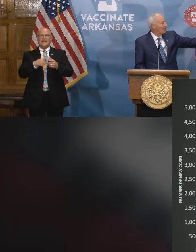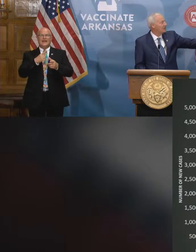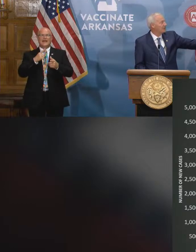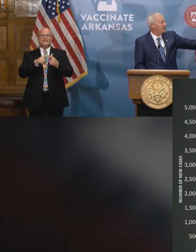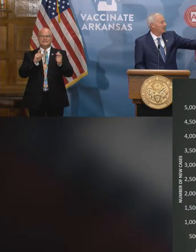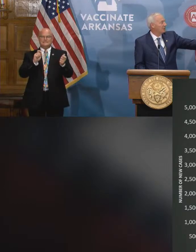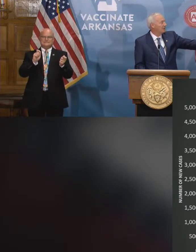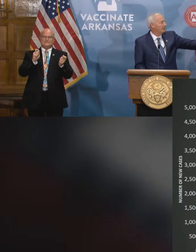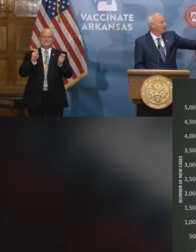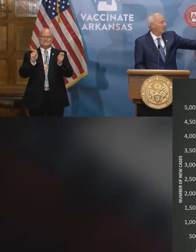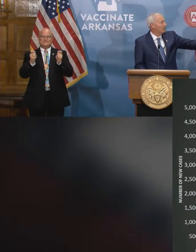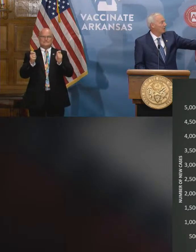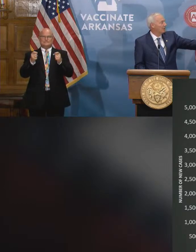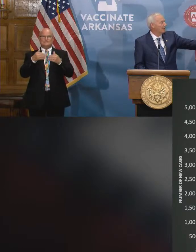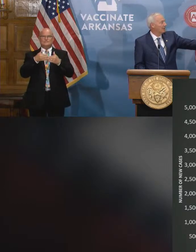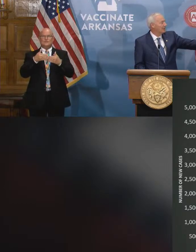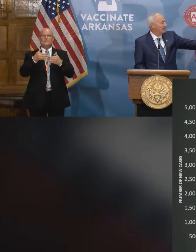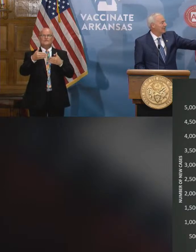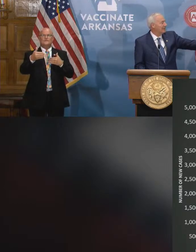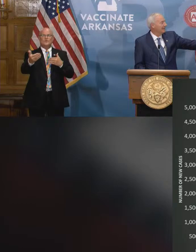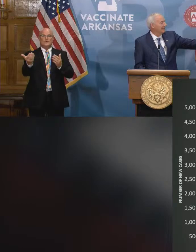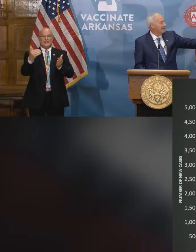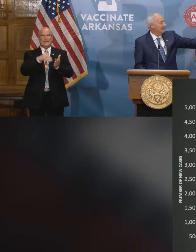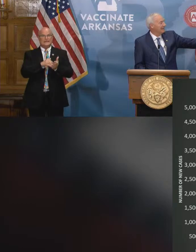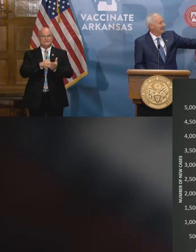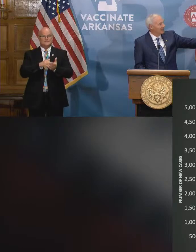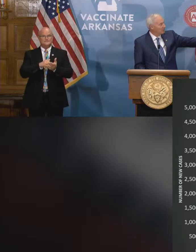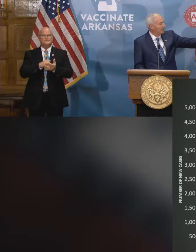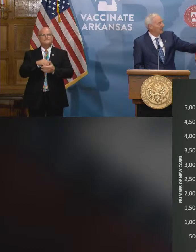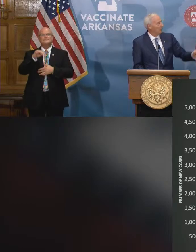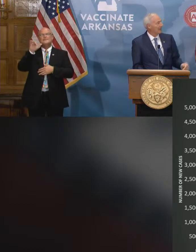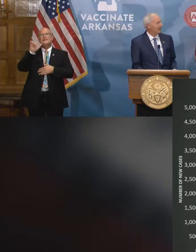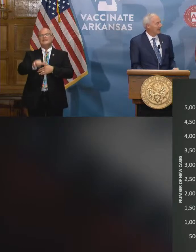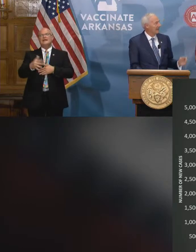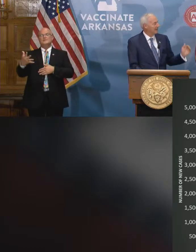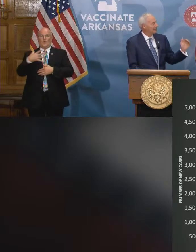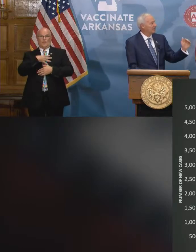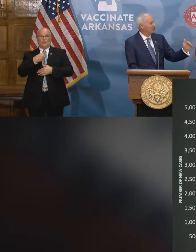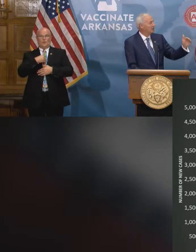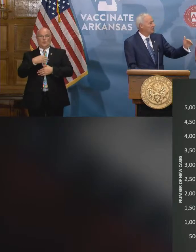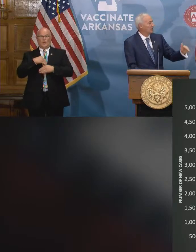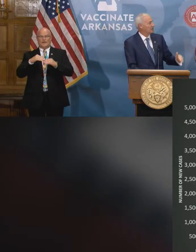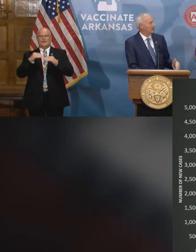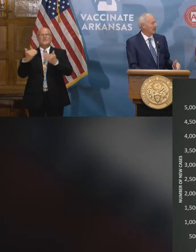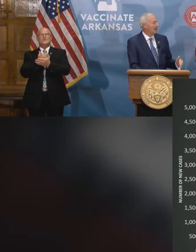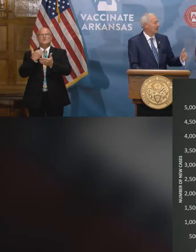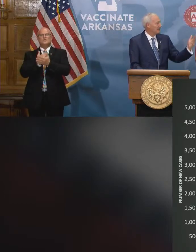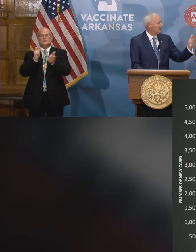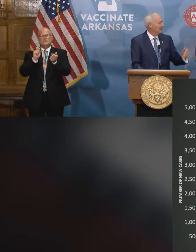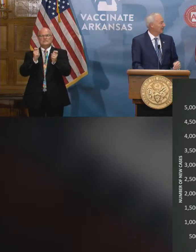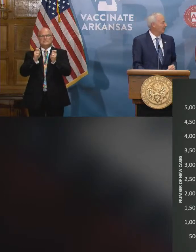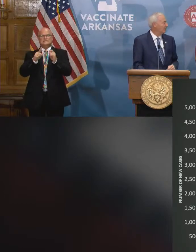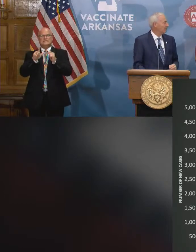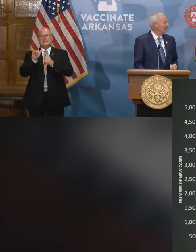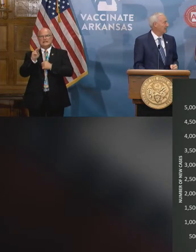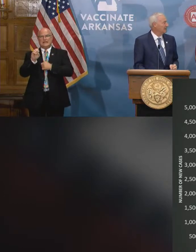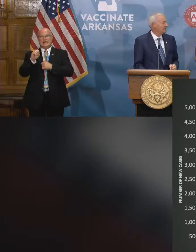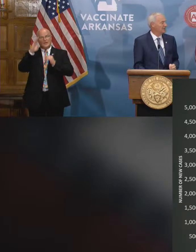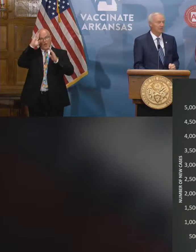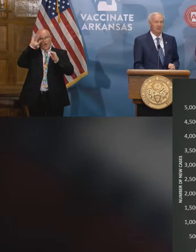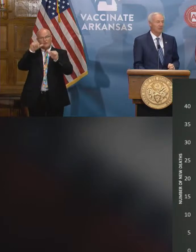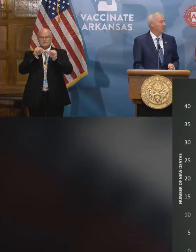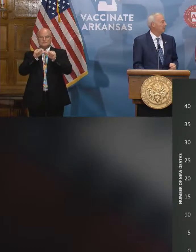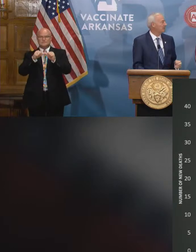you adjust it going forward again. And that's what that white line is, the new adjusted line, and hopefully we